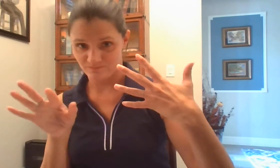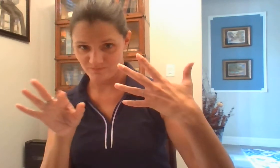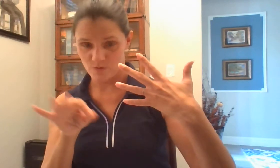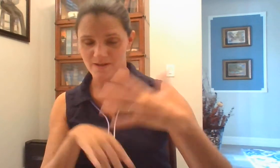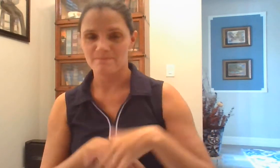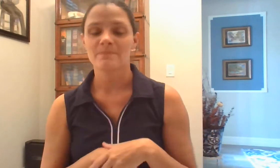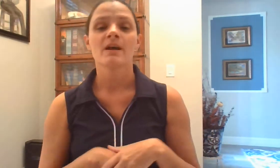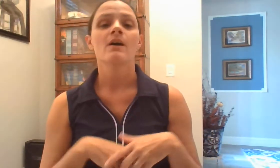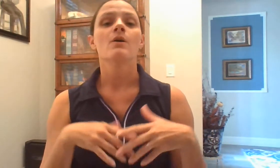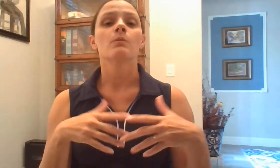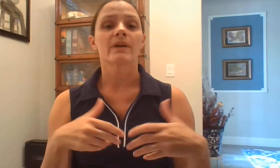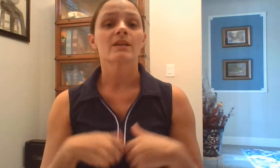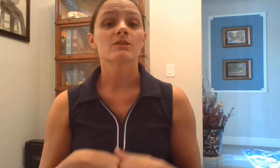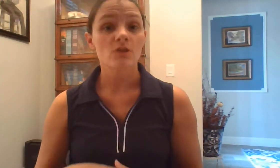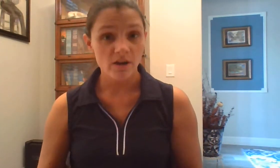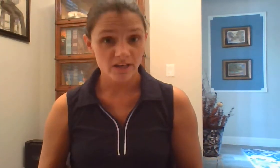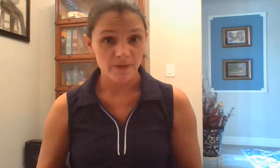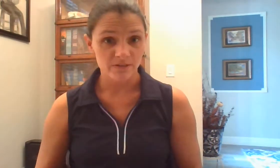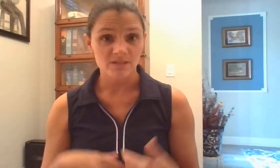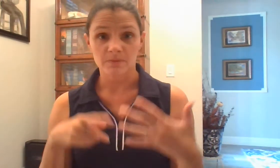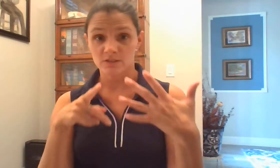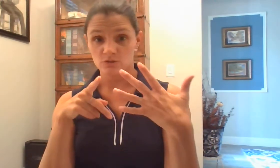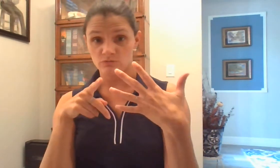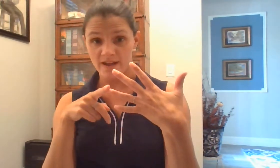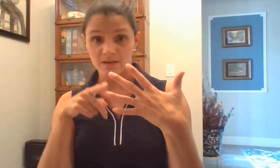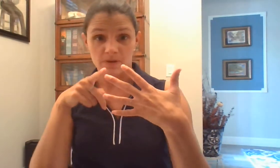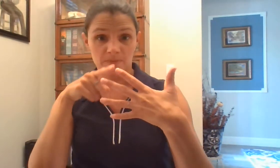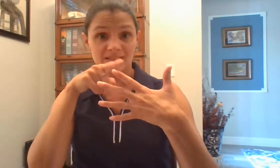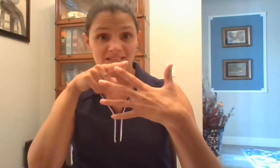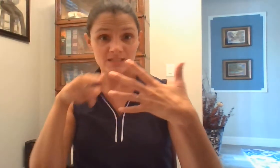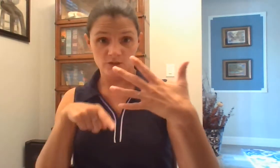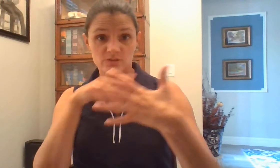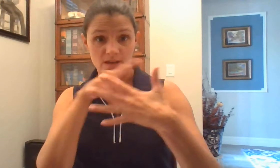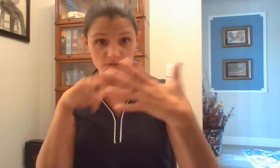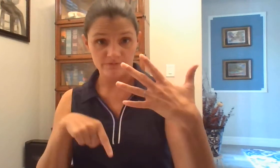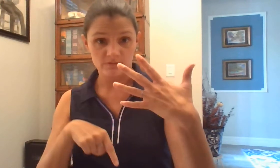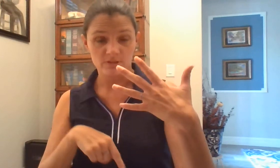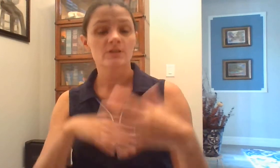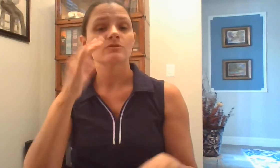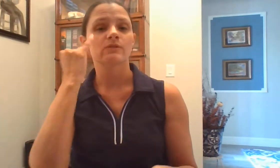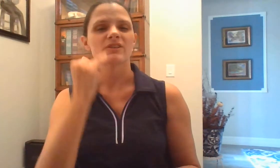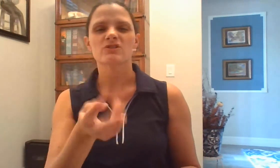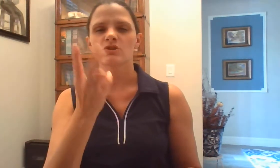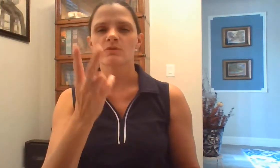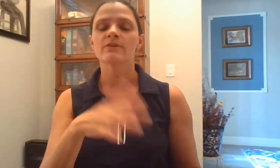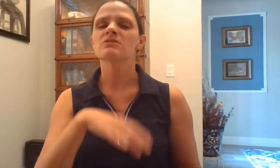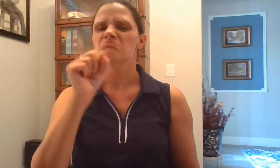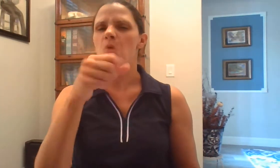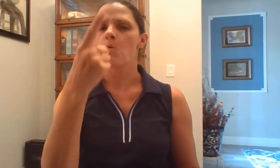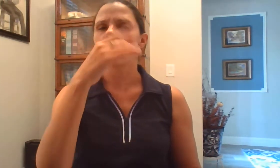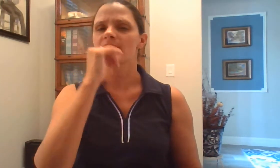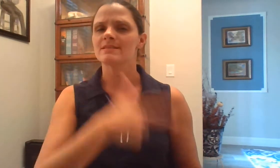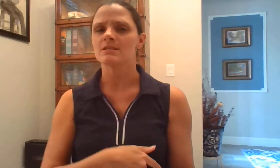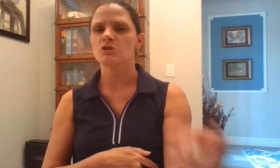Okay, when we get into talking about our siblings, you rank by placing yourself. So if there's two of us, one sister,